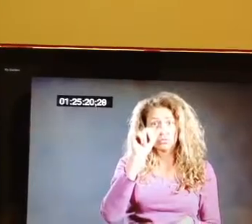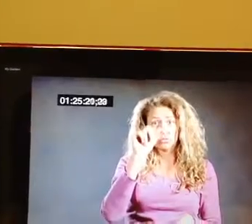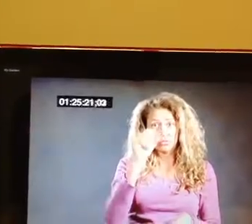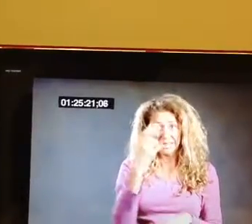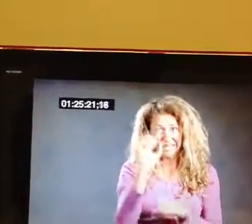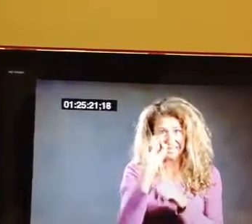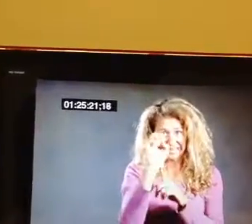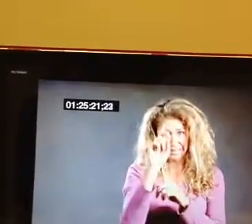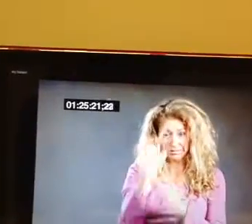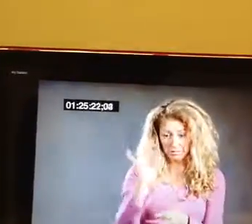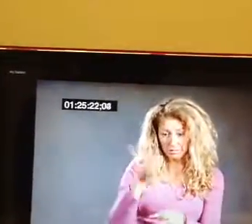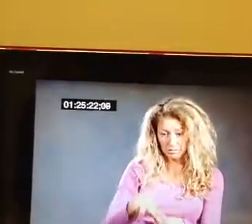something.